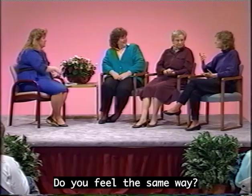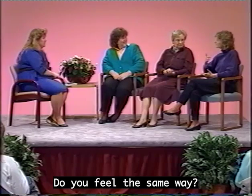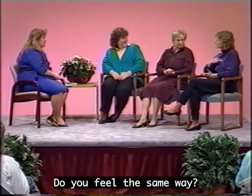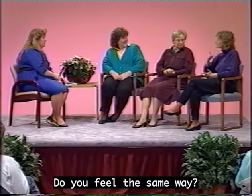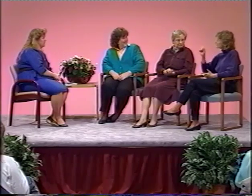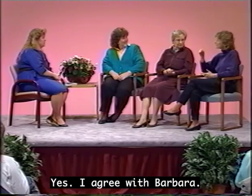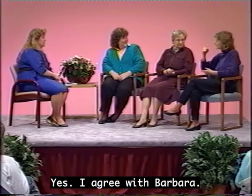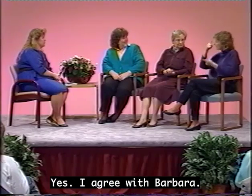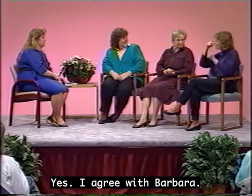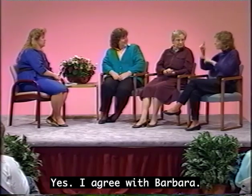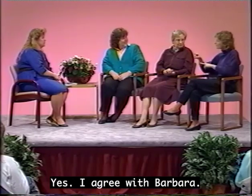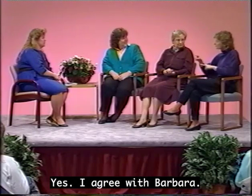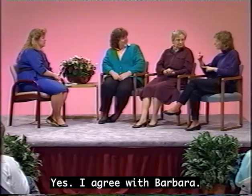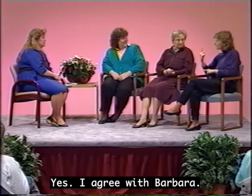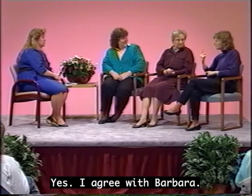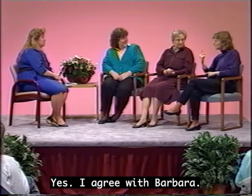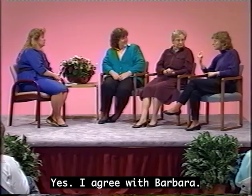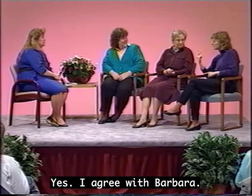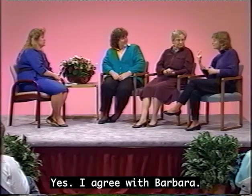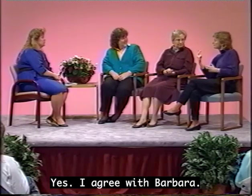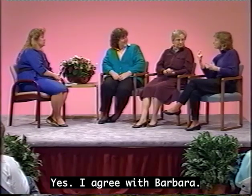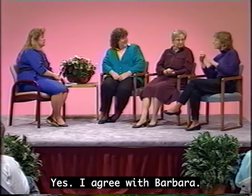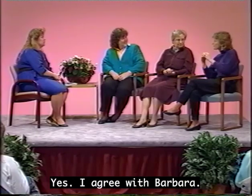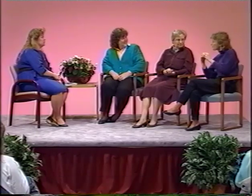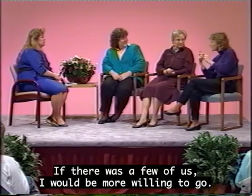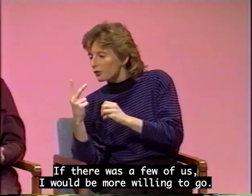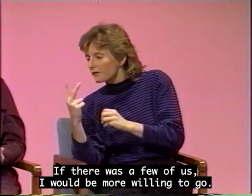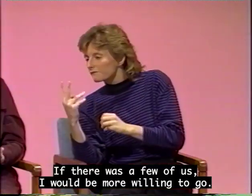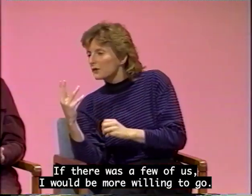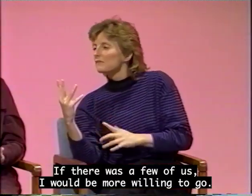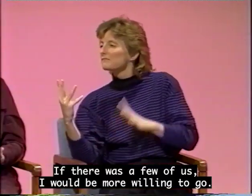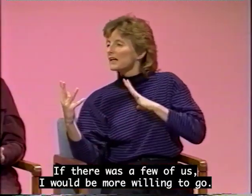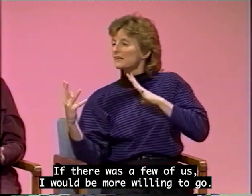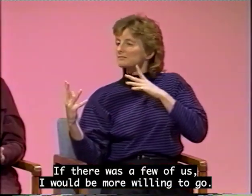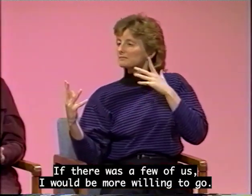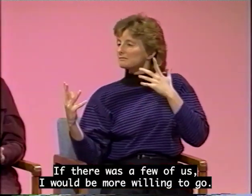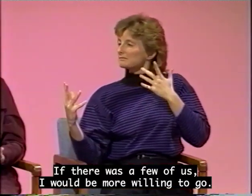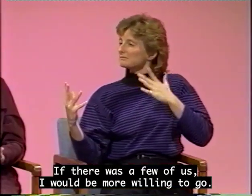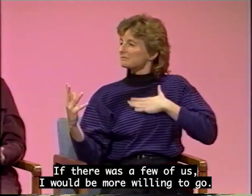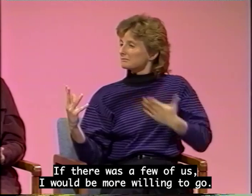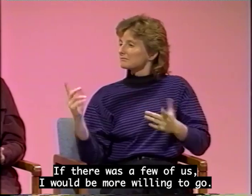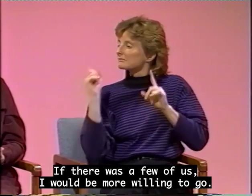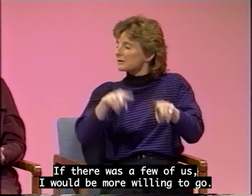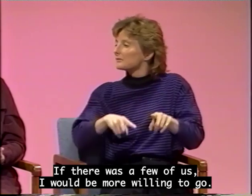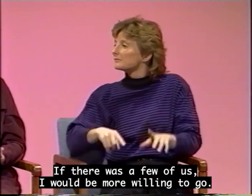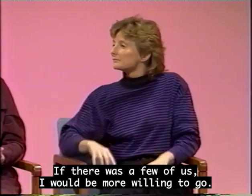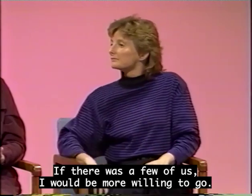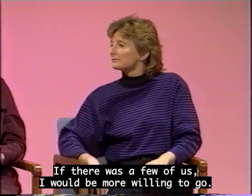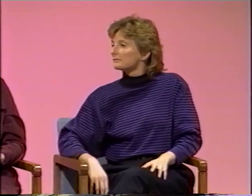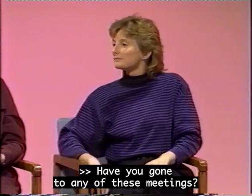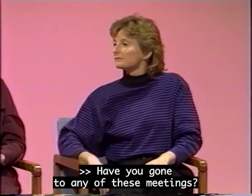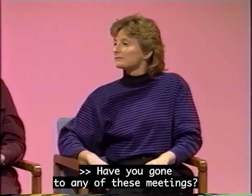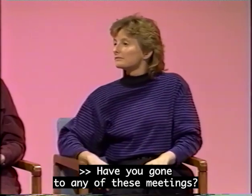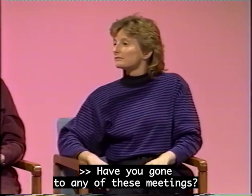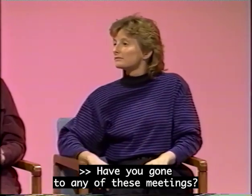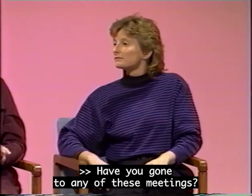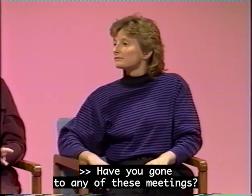way? Yes, I agree with Barbara. If there was a few of us, I would be more willing to go. Have you gone to any of